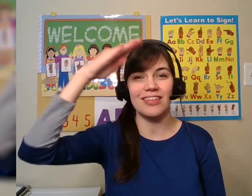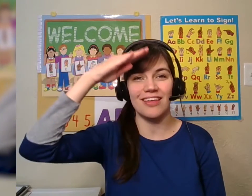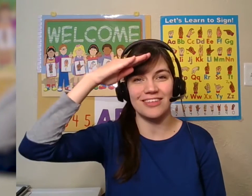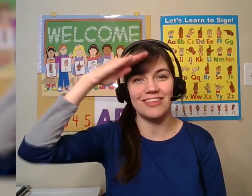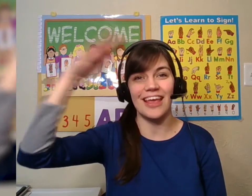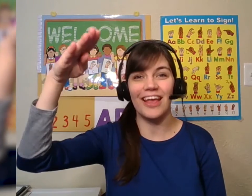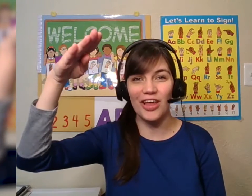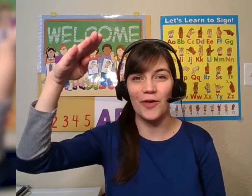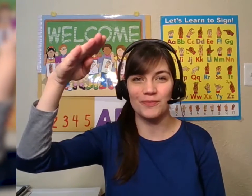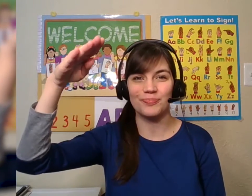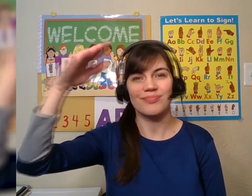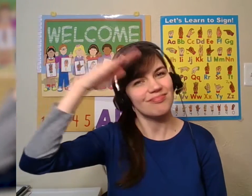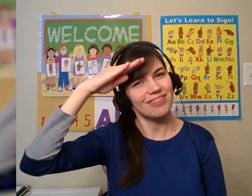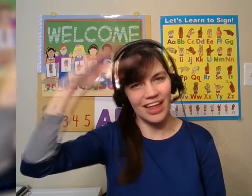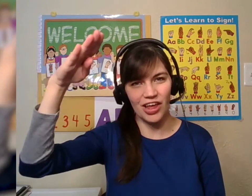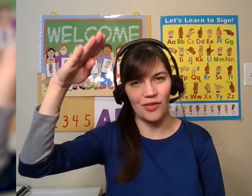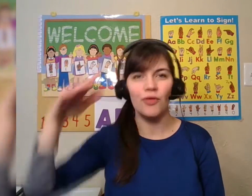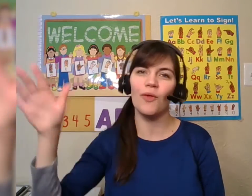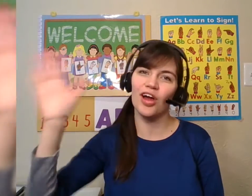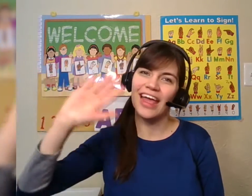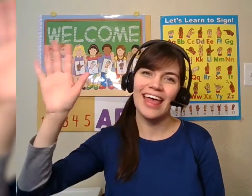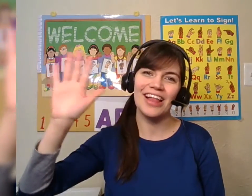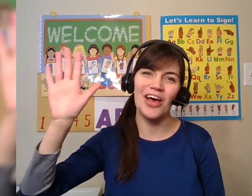this to say hello, hello, or hello.